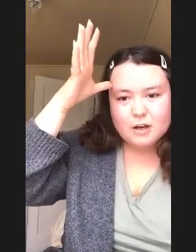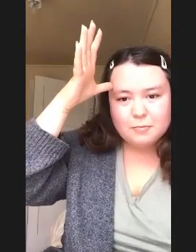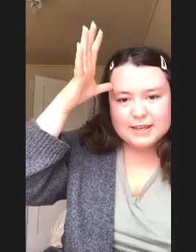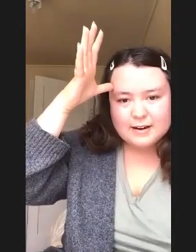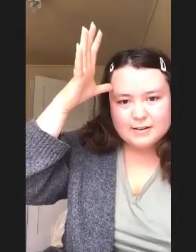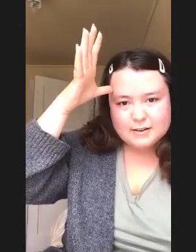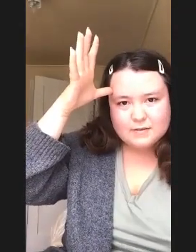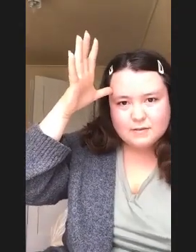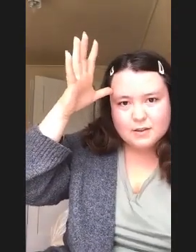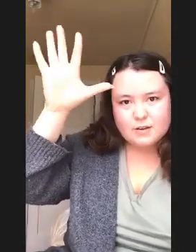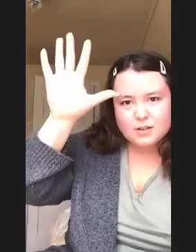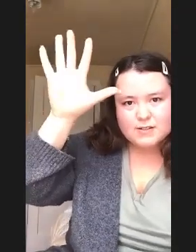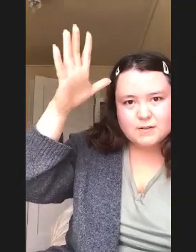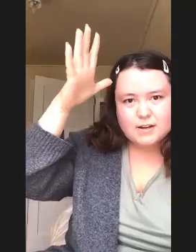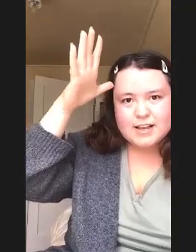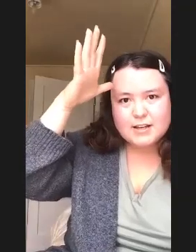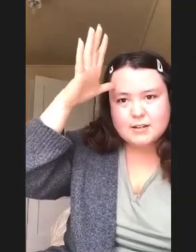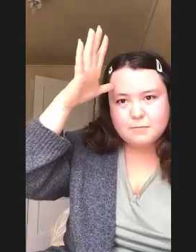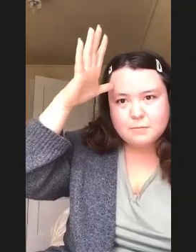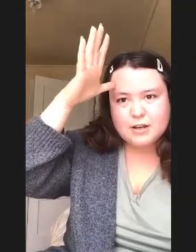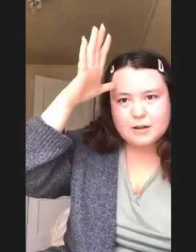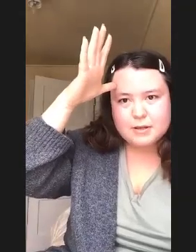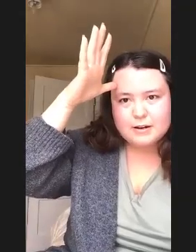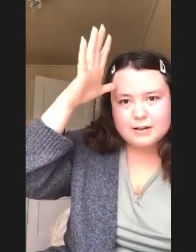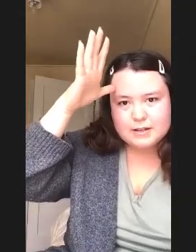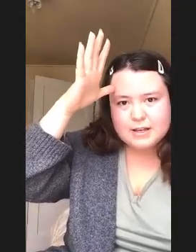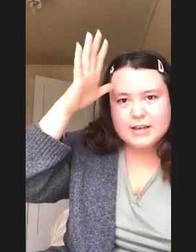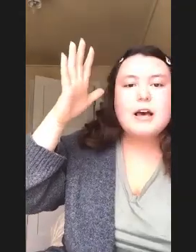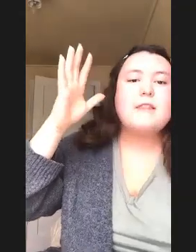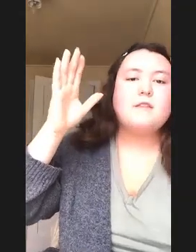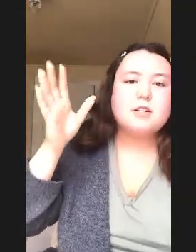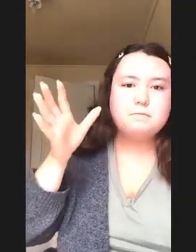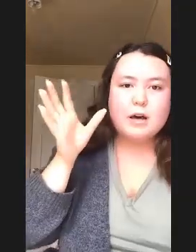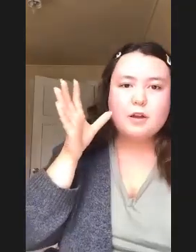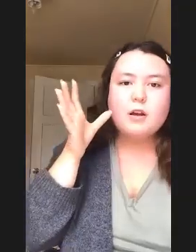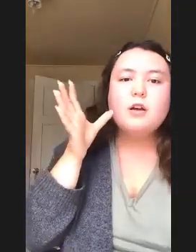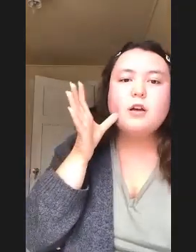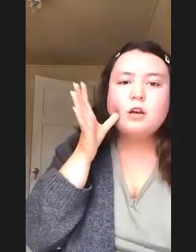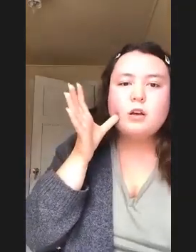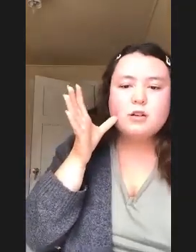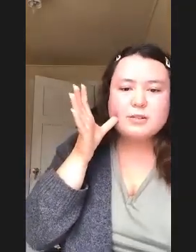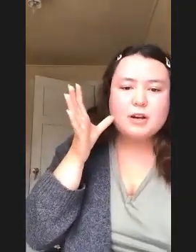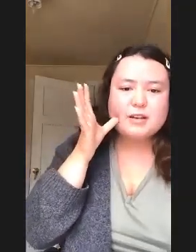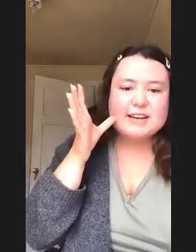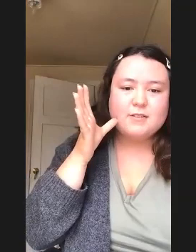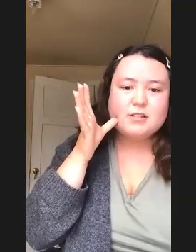up here. With you just do your hand and bring it up here. And then there's mother, just bring it down to your